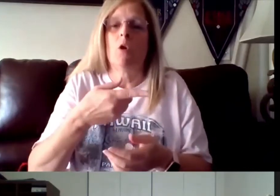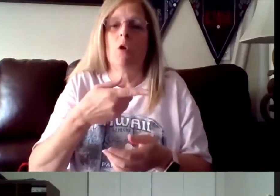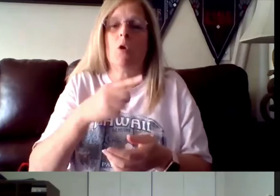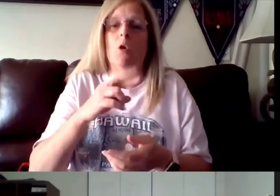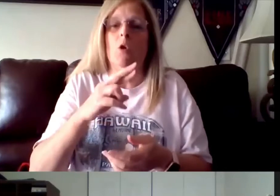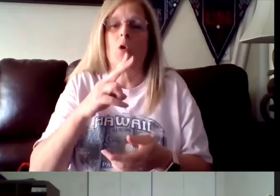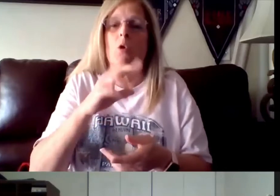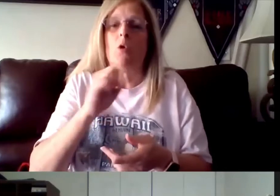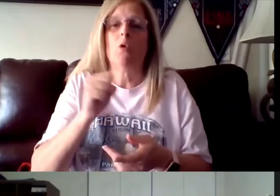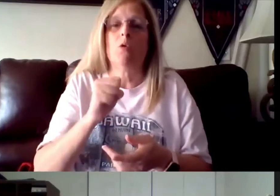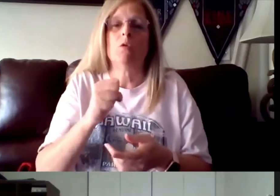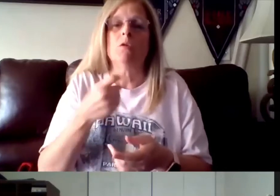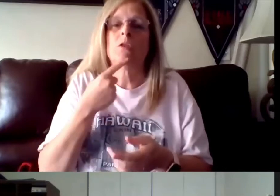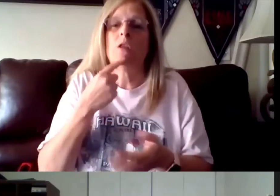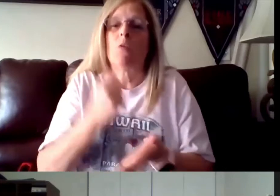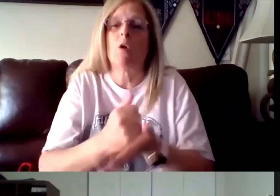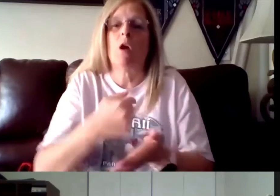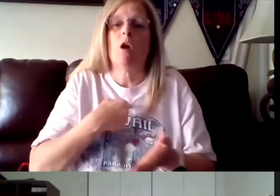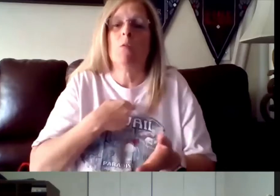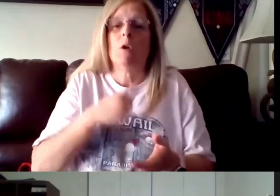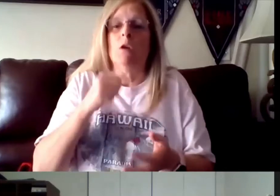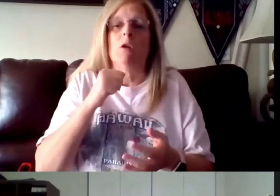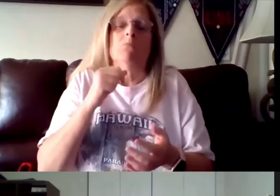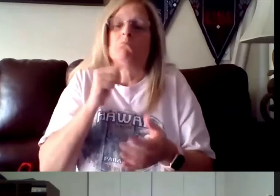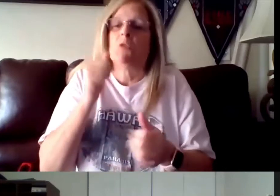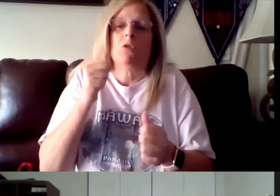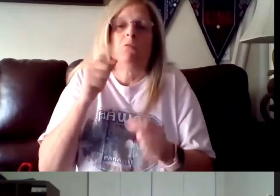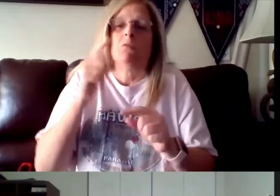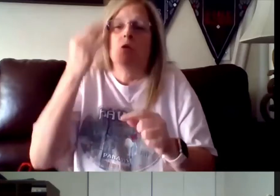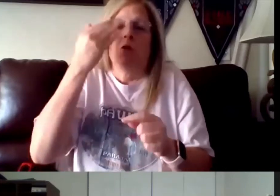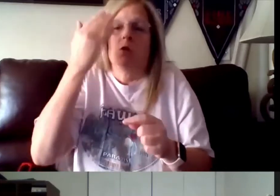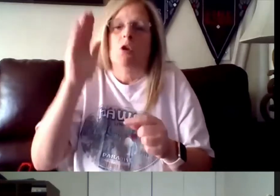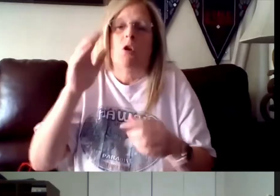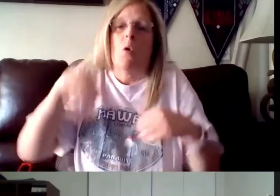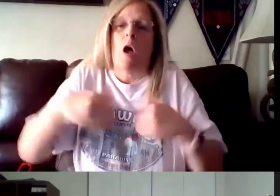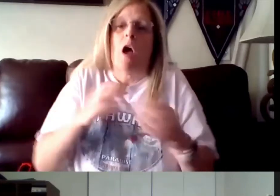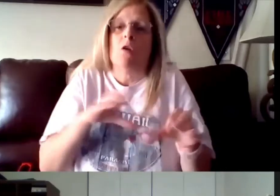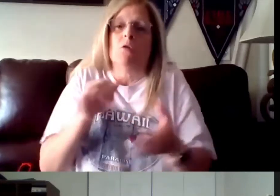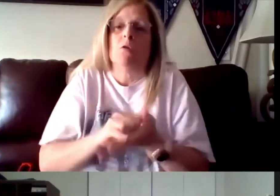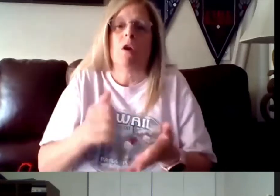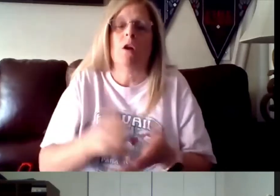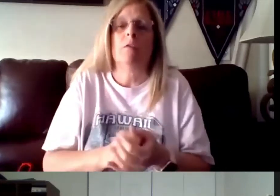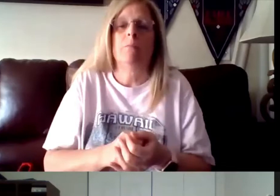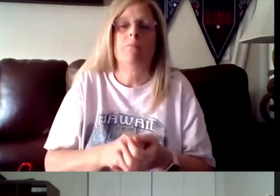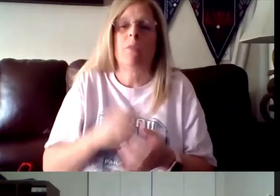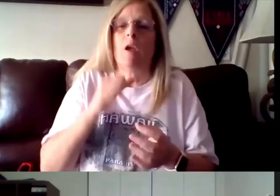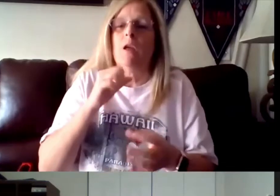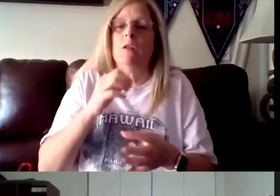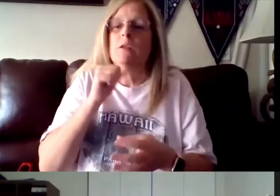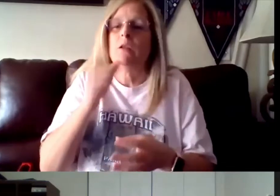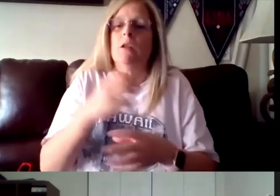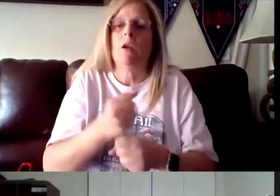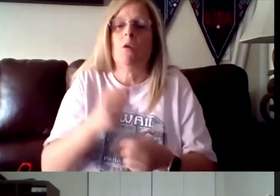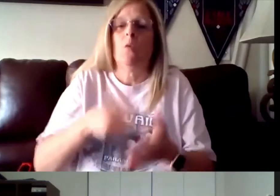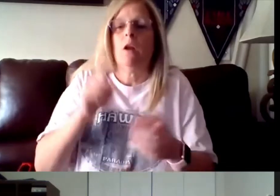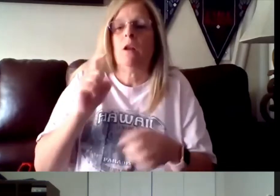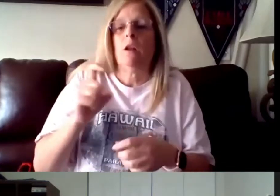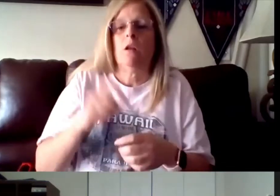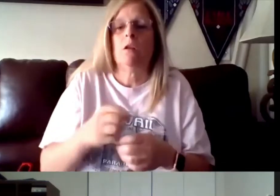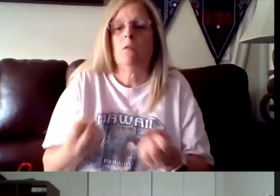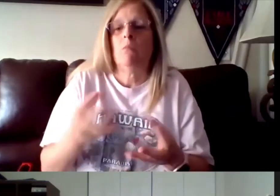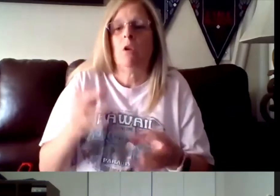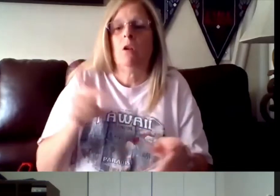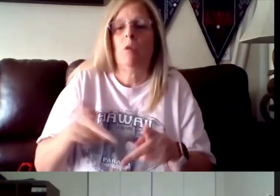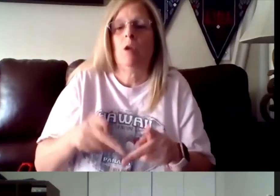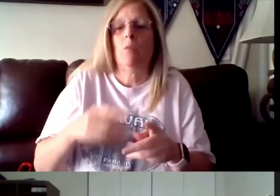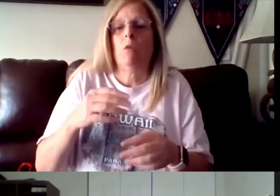could not pass on duplication. So I just didn't get what I needed, and I found that many people around me, above me,